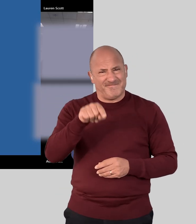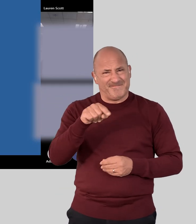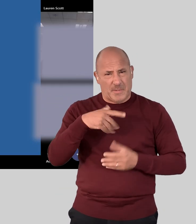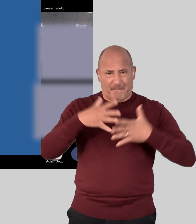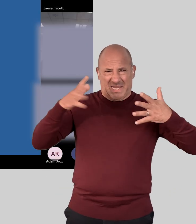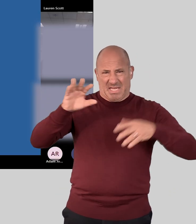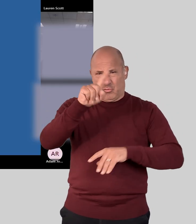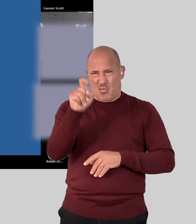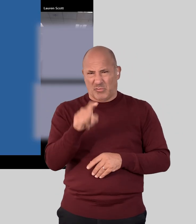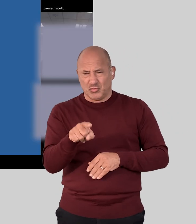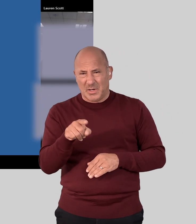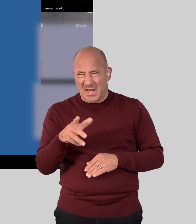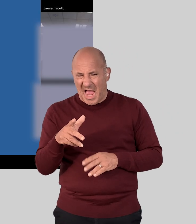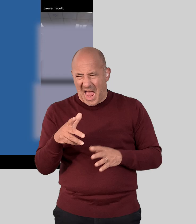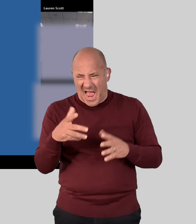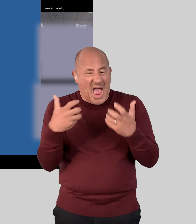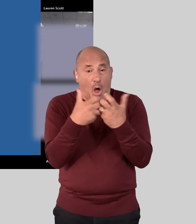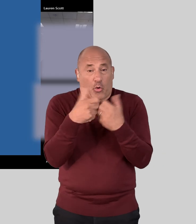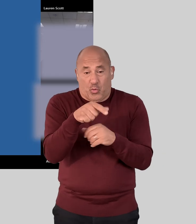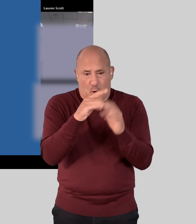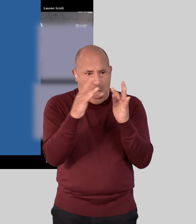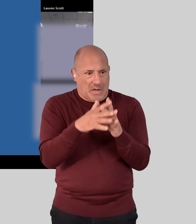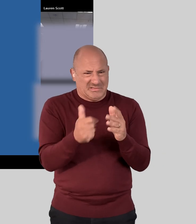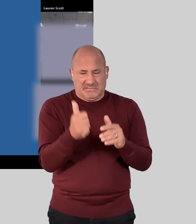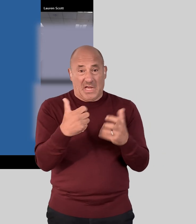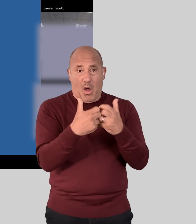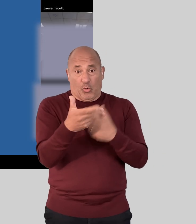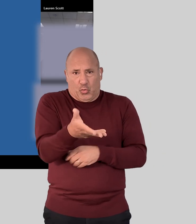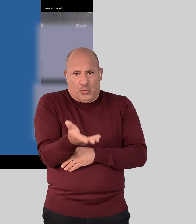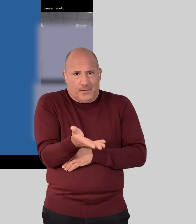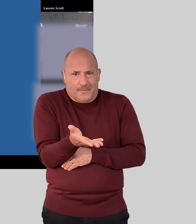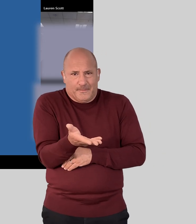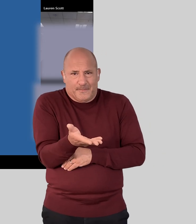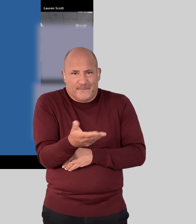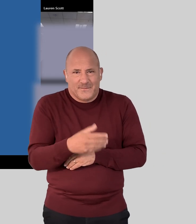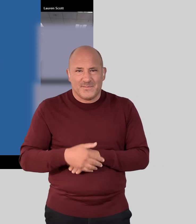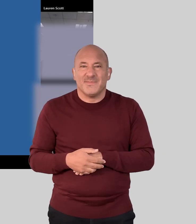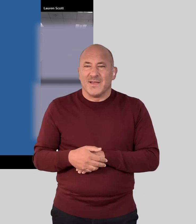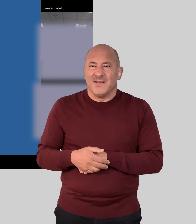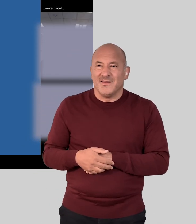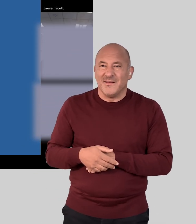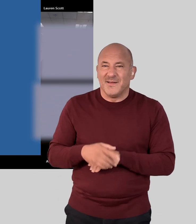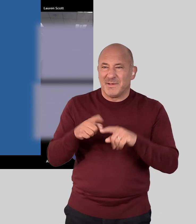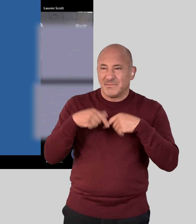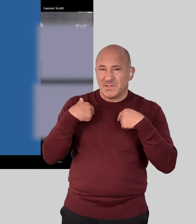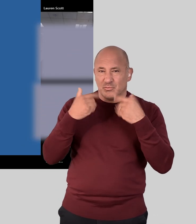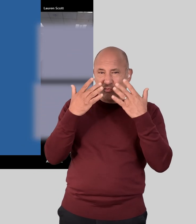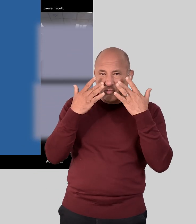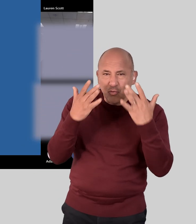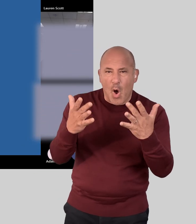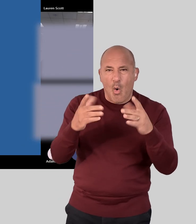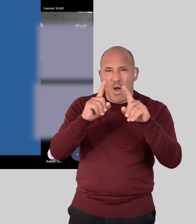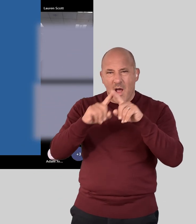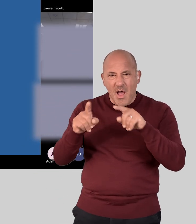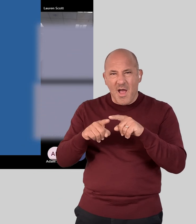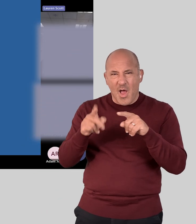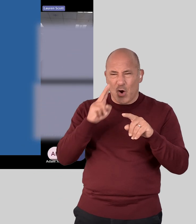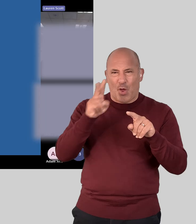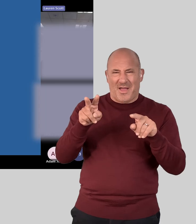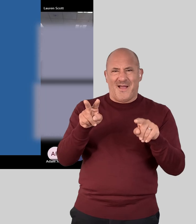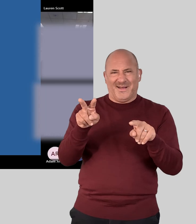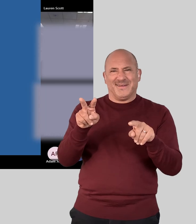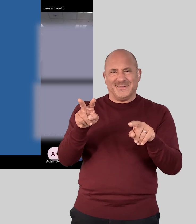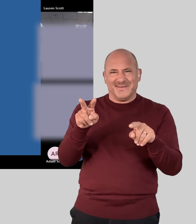my biggest question, is like, how does that even work? I suppose some of the pictures that you've shown as well, Lauren, it looks like a spectacle. Yeah. Even